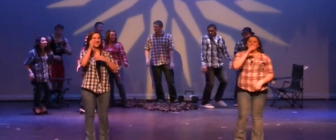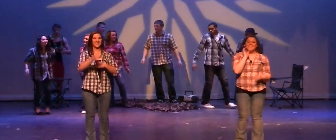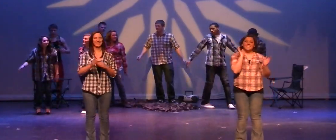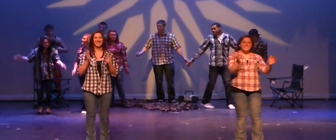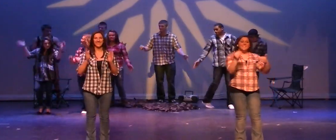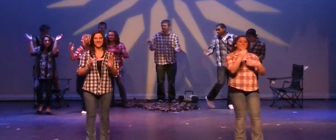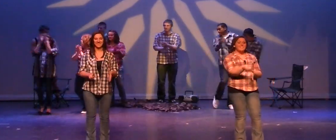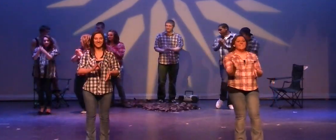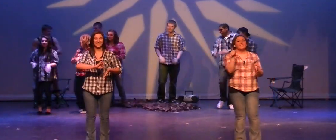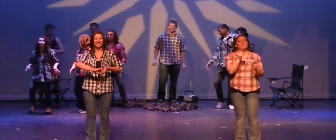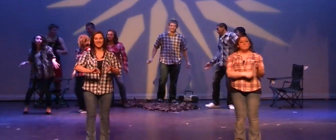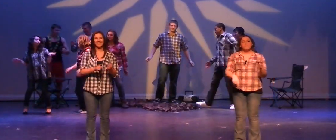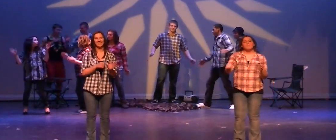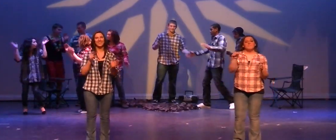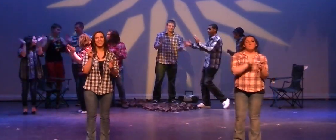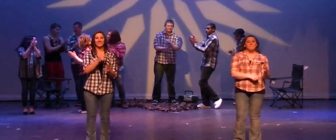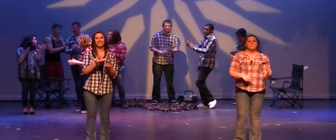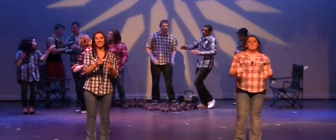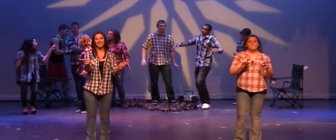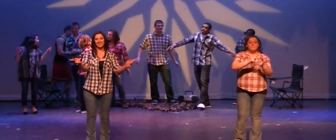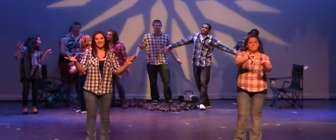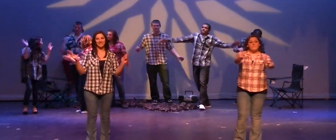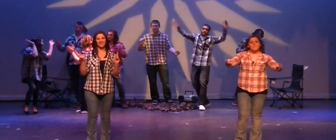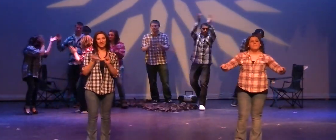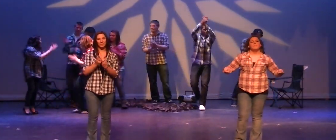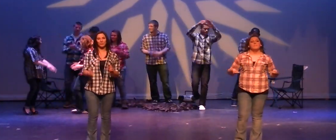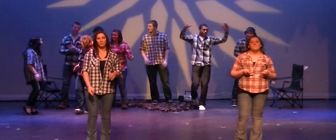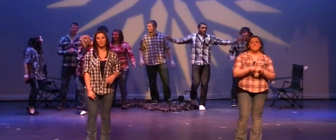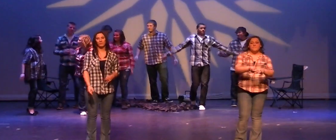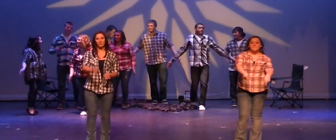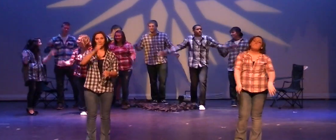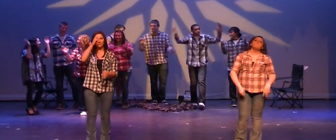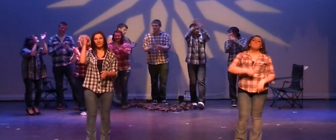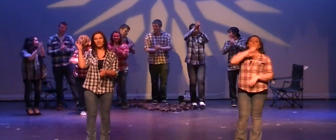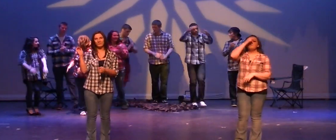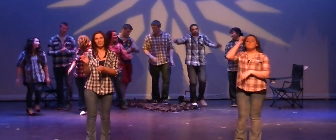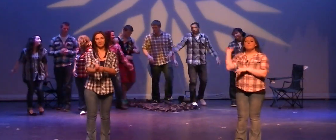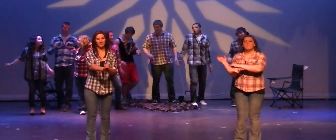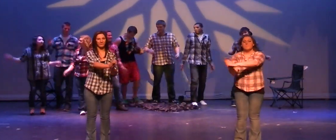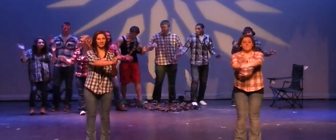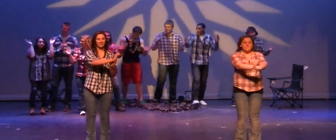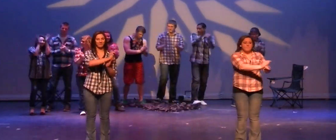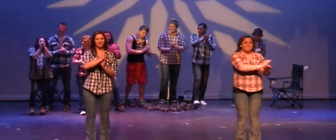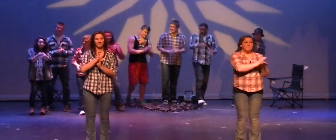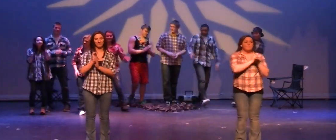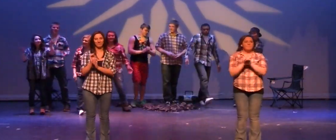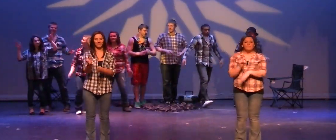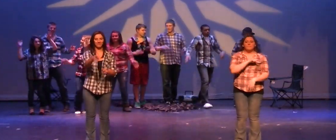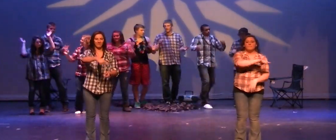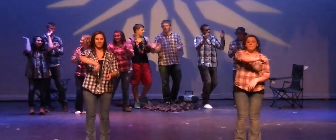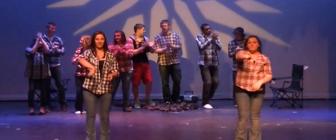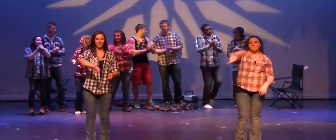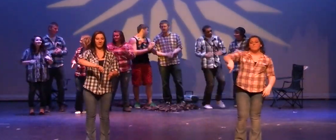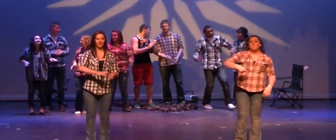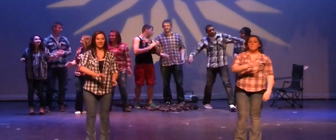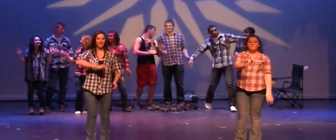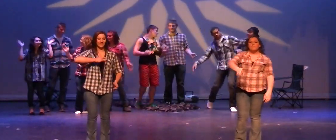Let that eagle jump rock your piece of paradise So now to everybody,